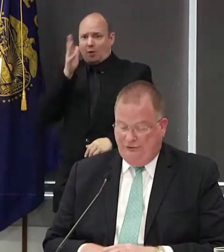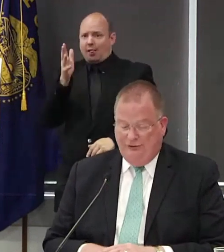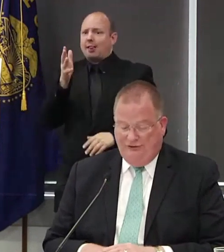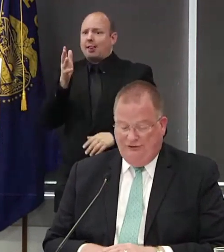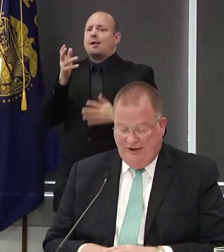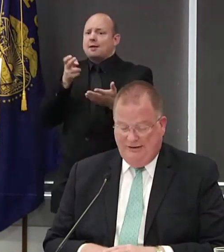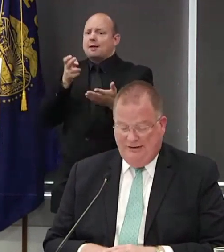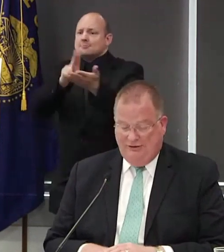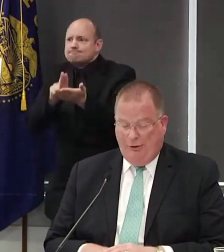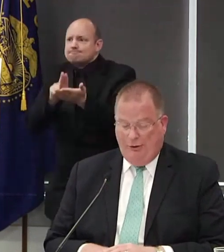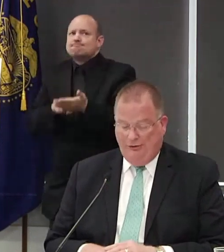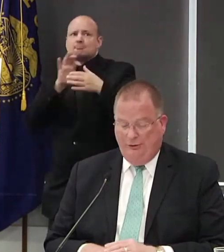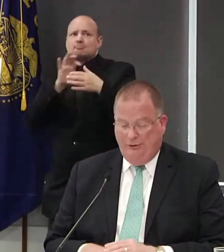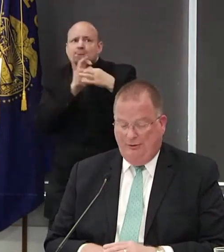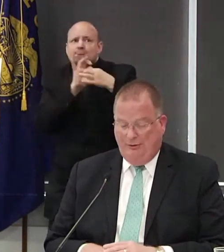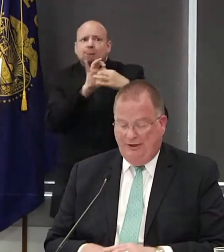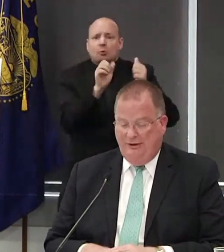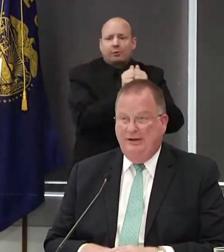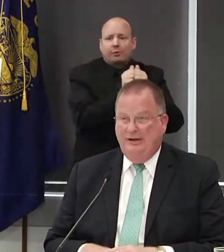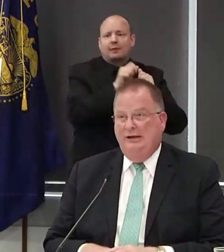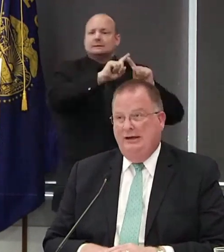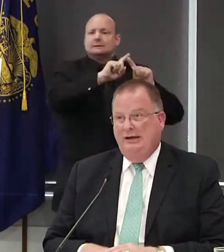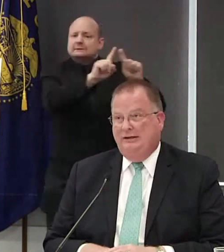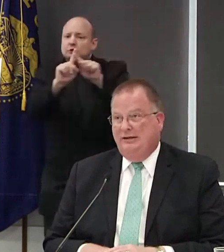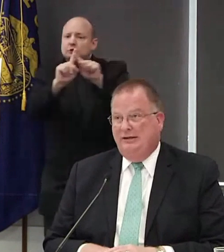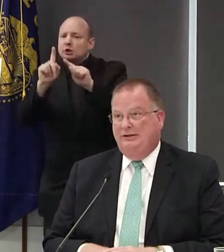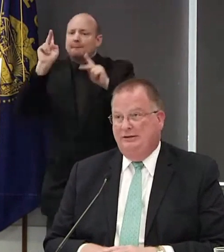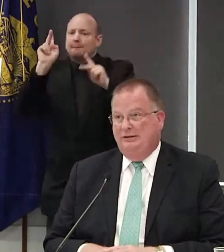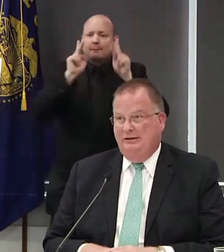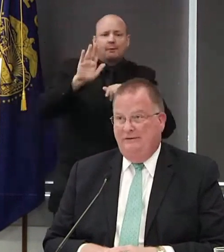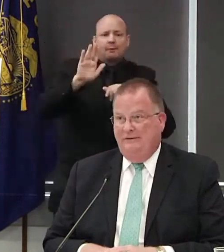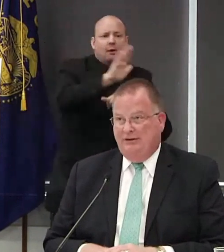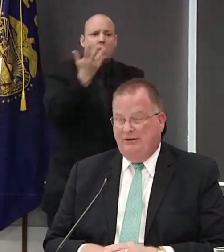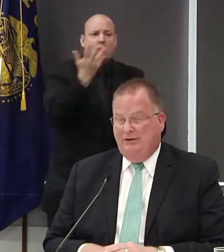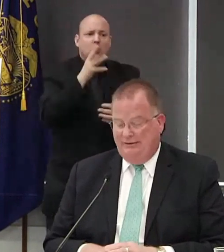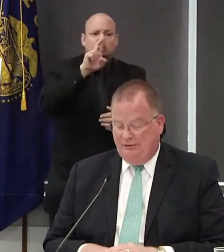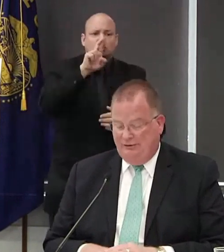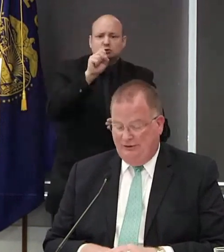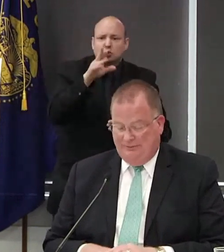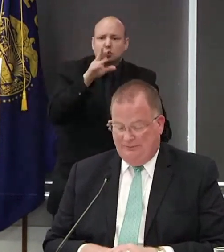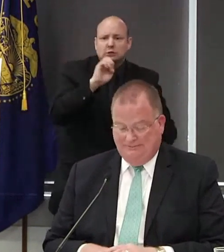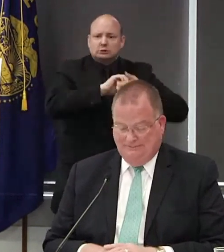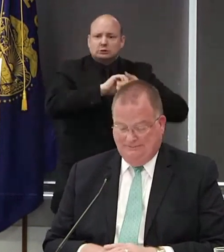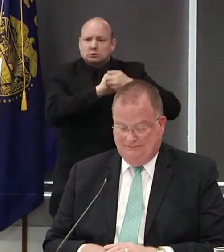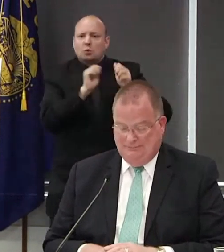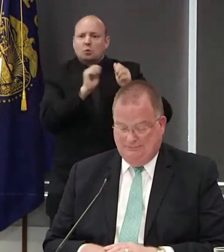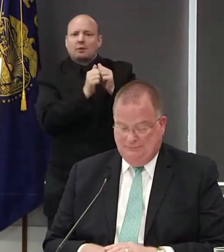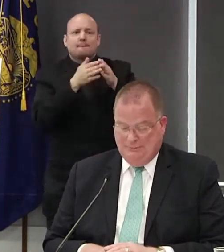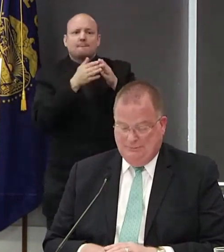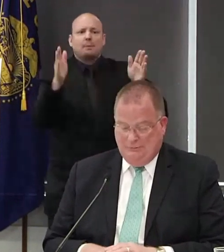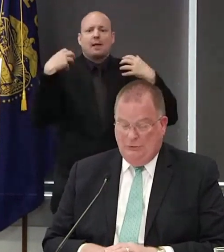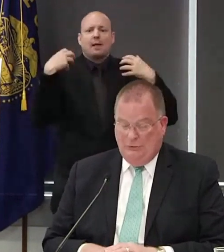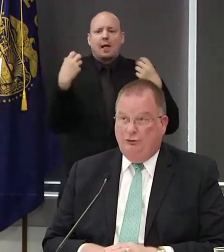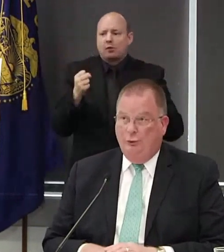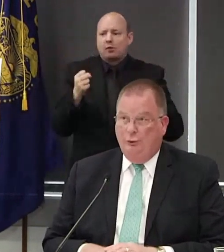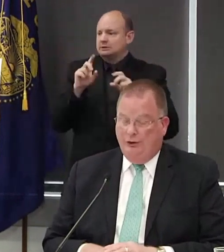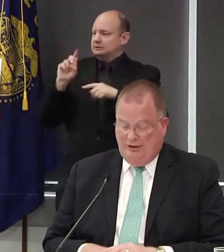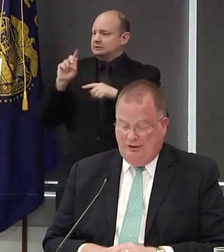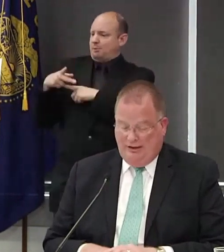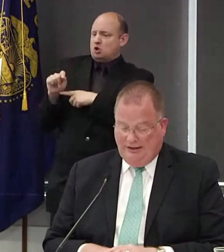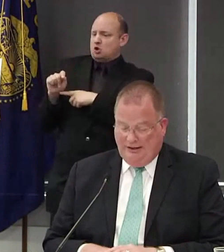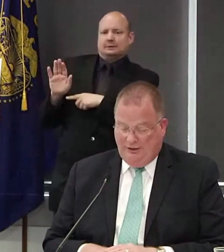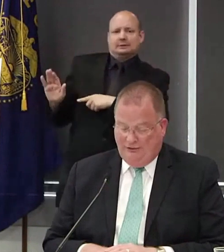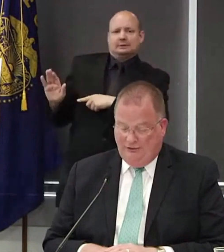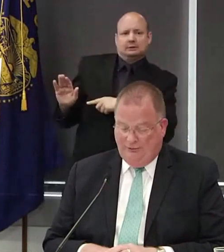the resources they need to partner with public health in conducting effective contact tracing. To